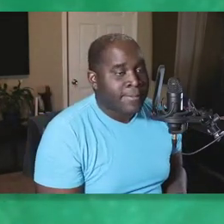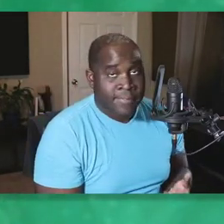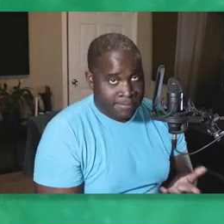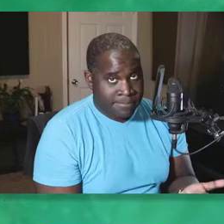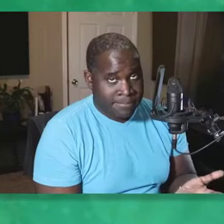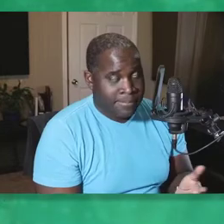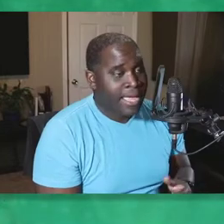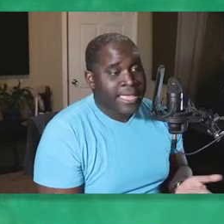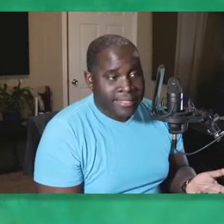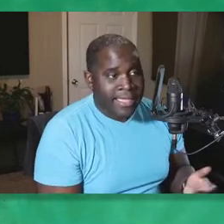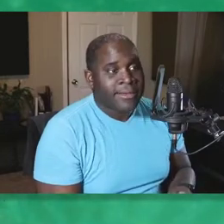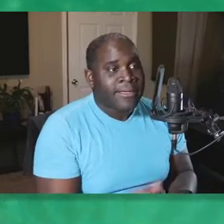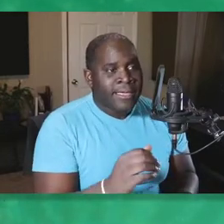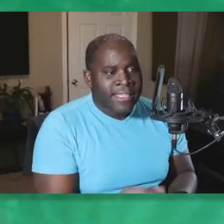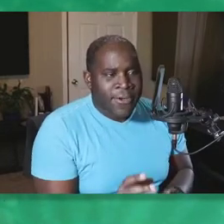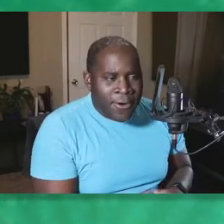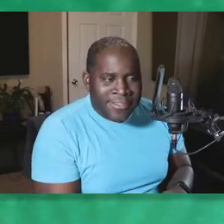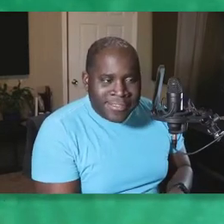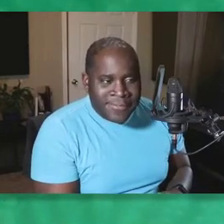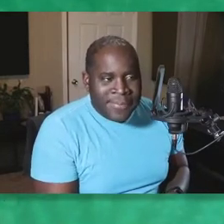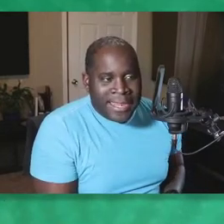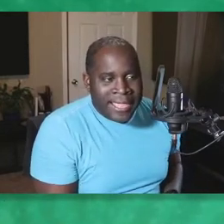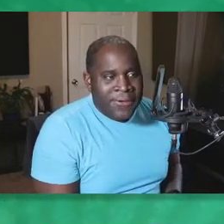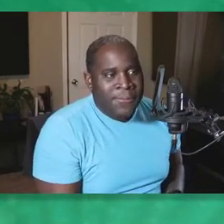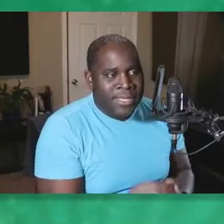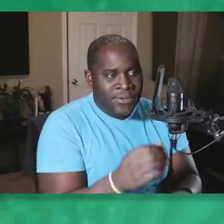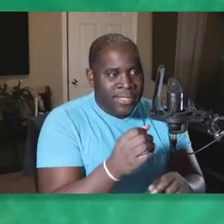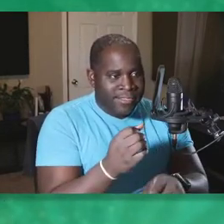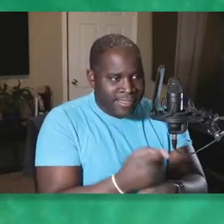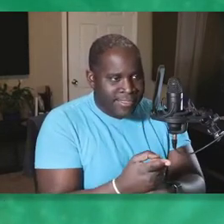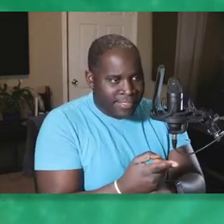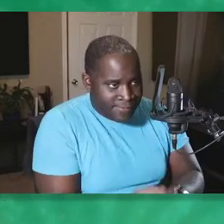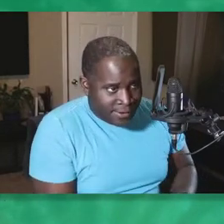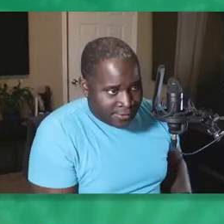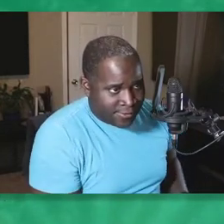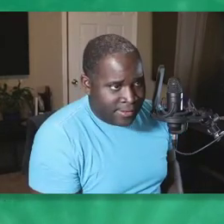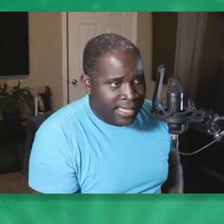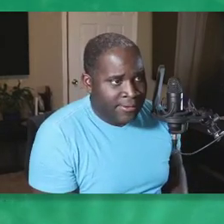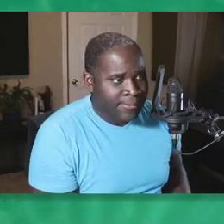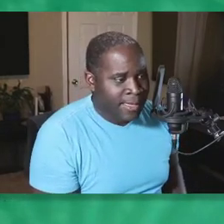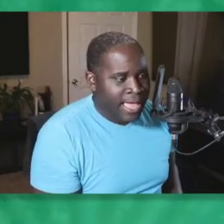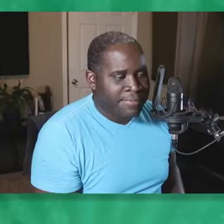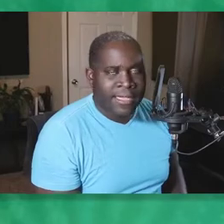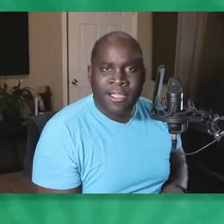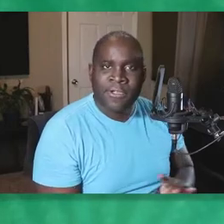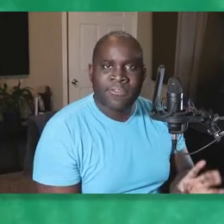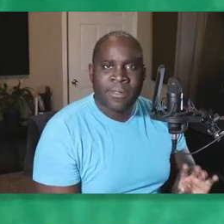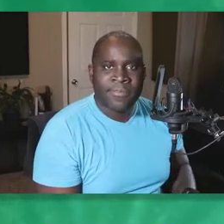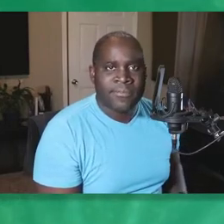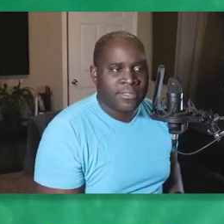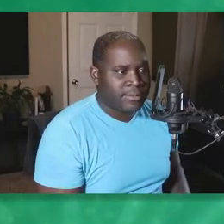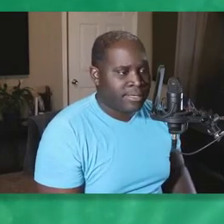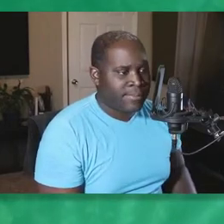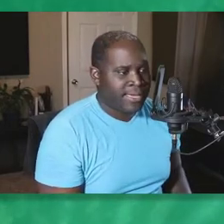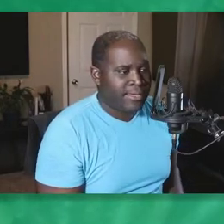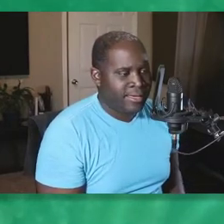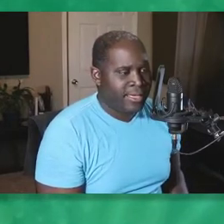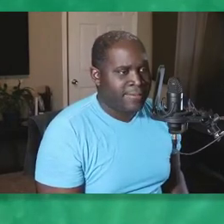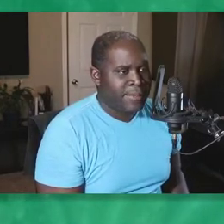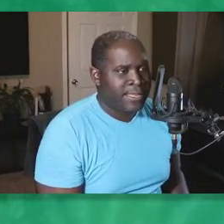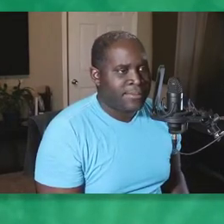that. I get that. It's hard to see from that angle, but you can see that the fingers are still out. I have the contrast pumped up a little bit